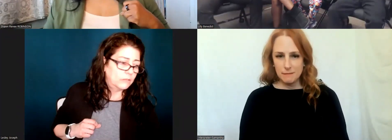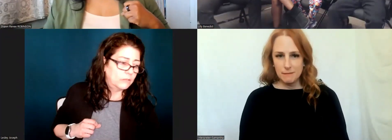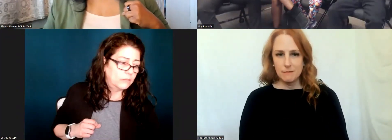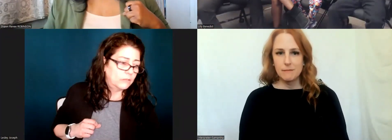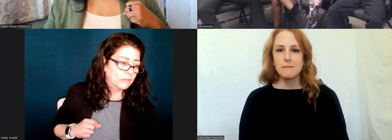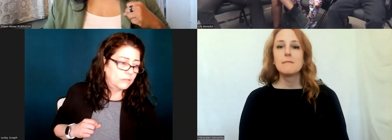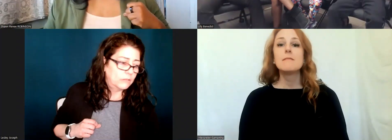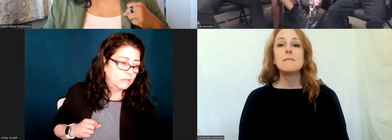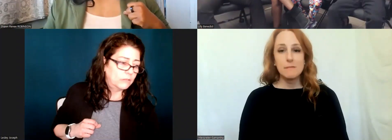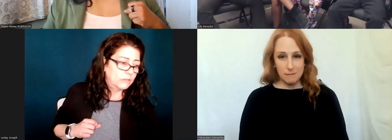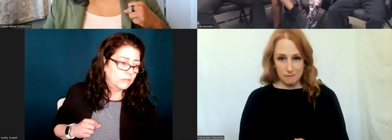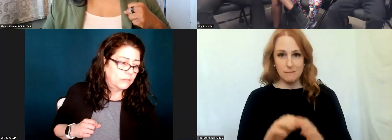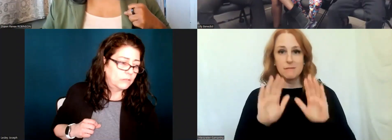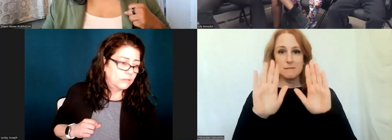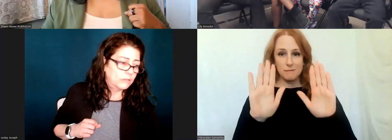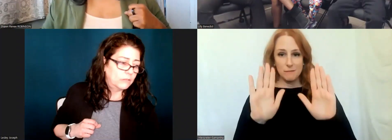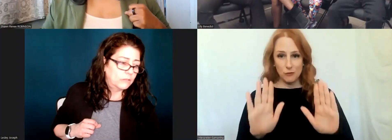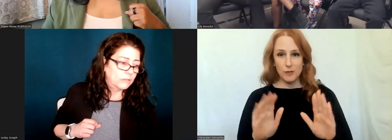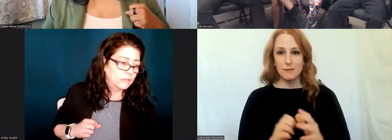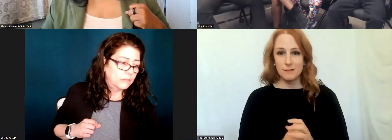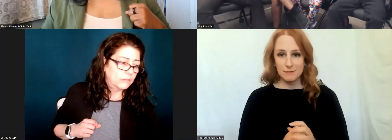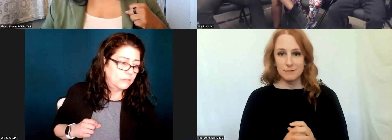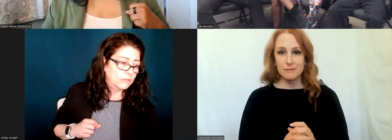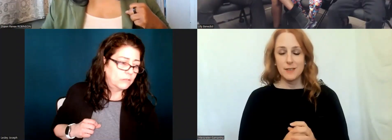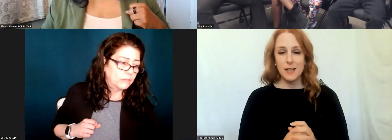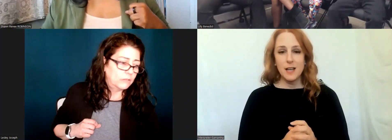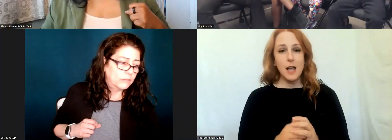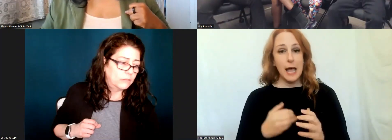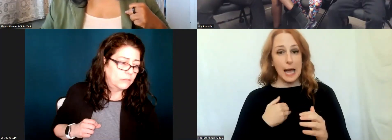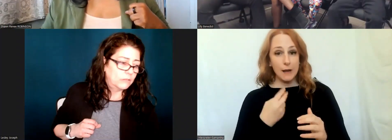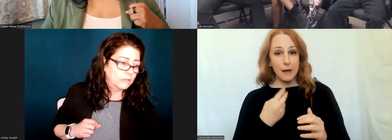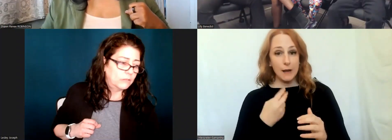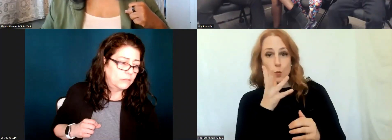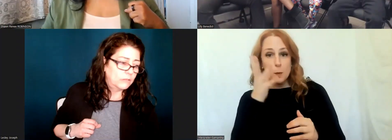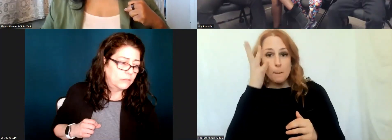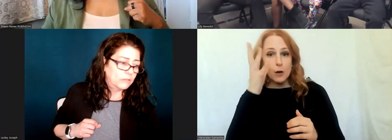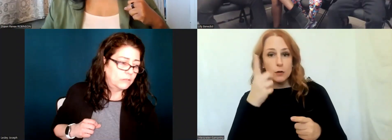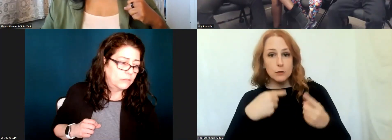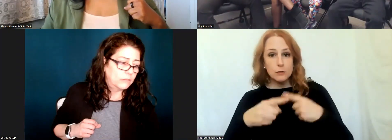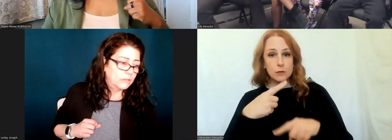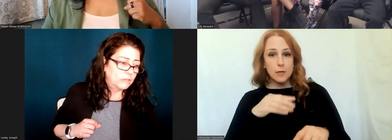Great. Okay. At least 2 parents who sign at home.